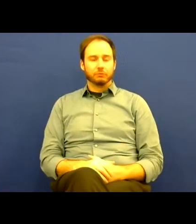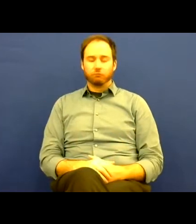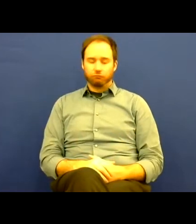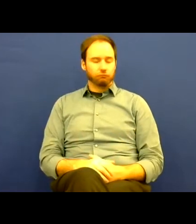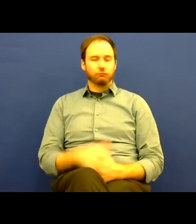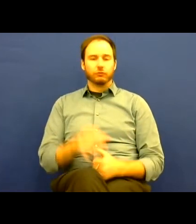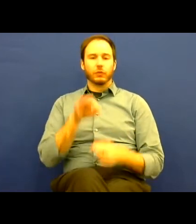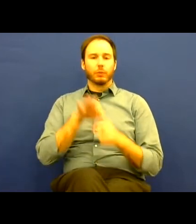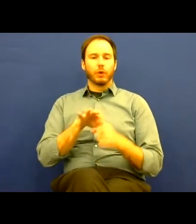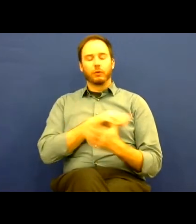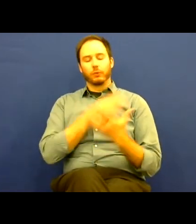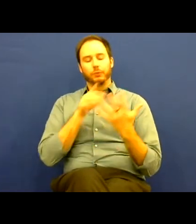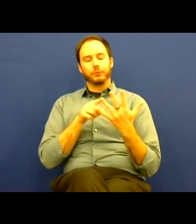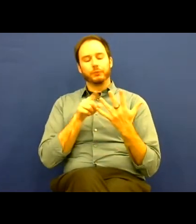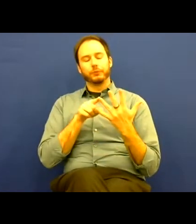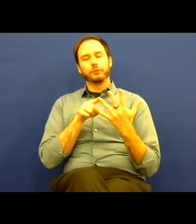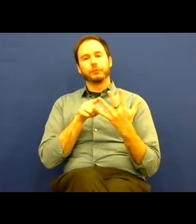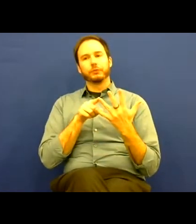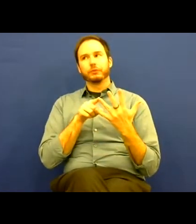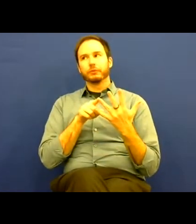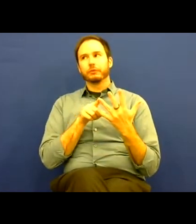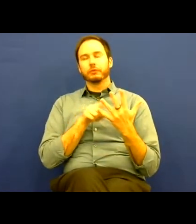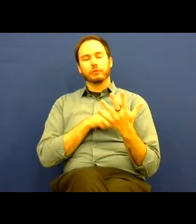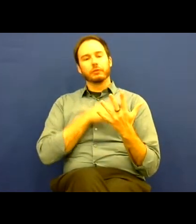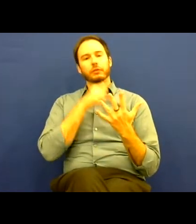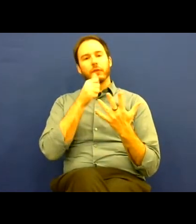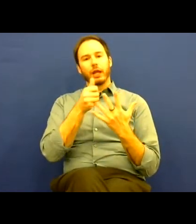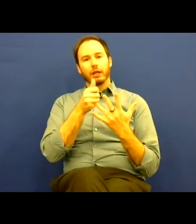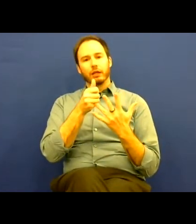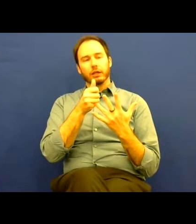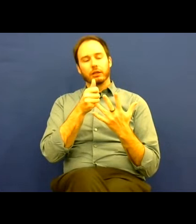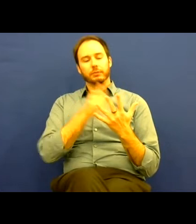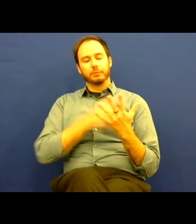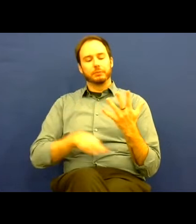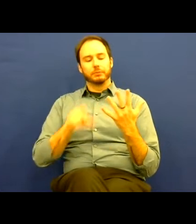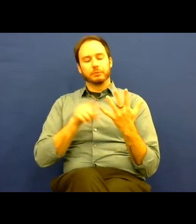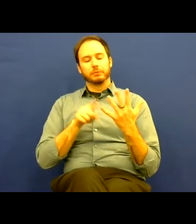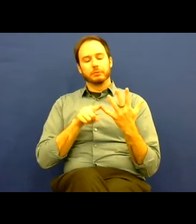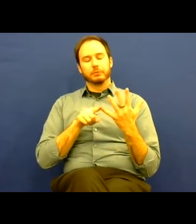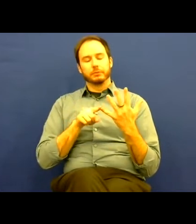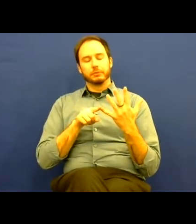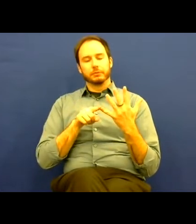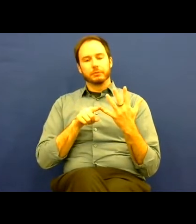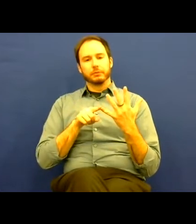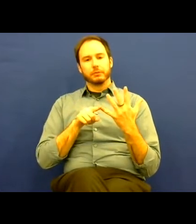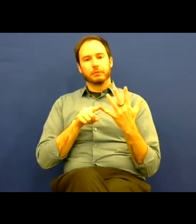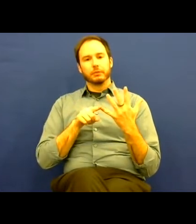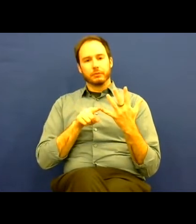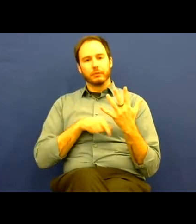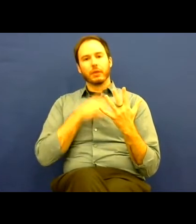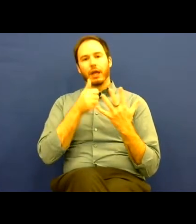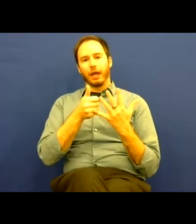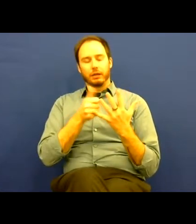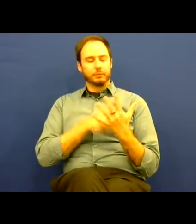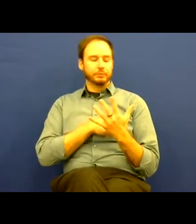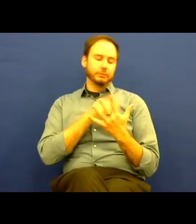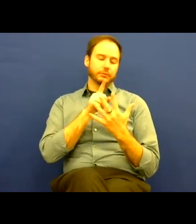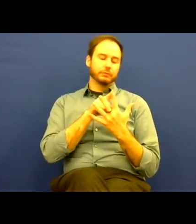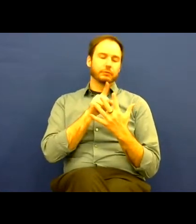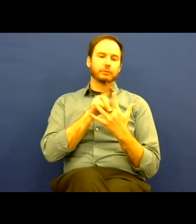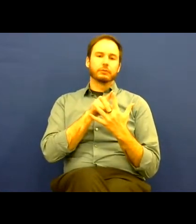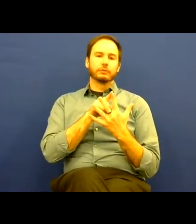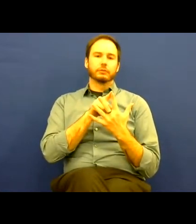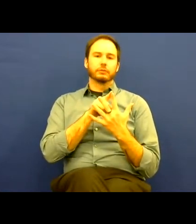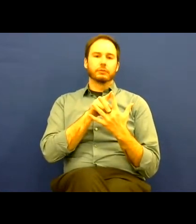Hearing none, please call the roll. Councilmember Safranik, Aye. Councilmember Bolsner, Aye.